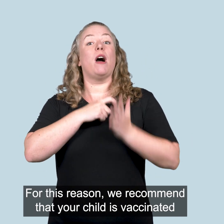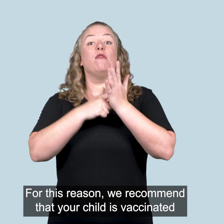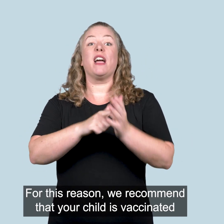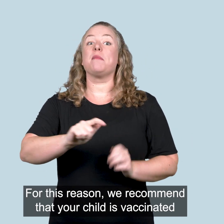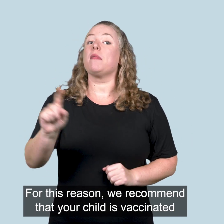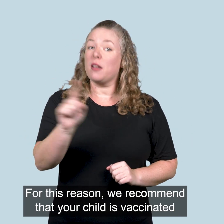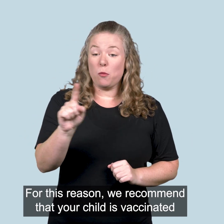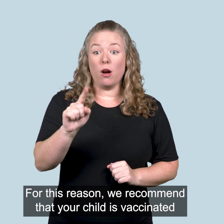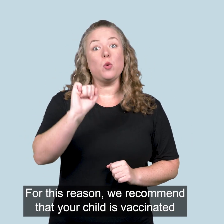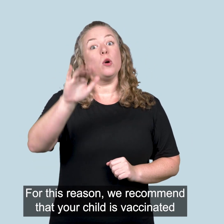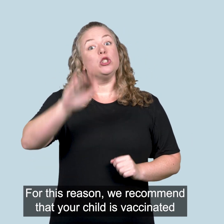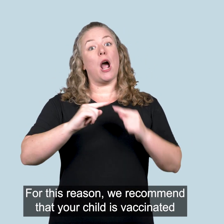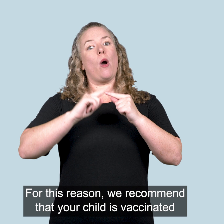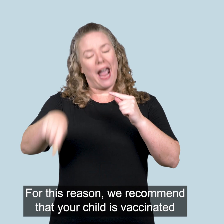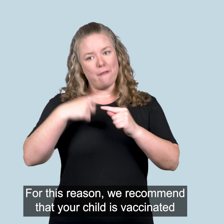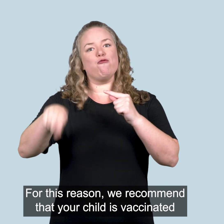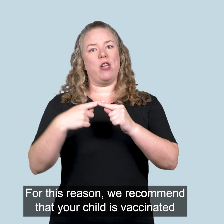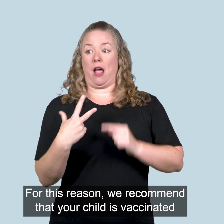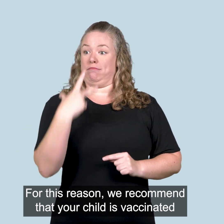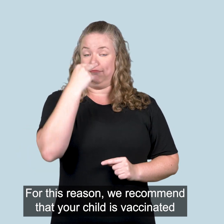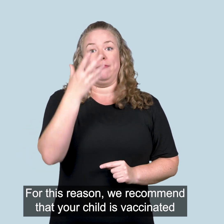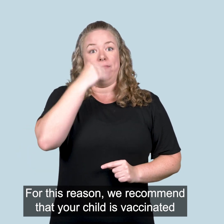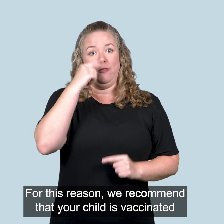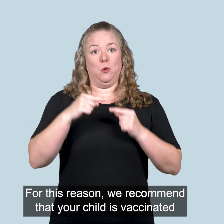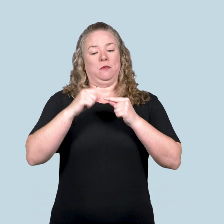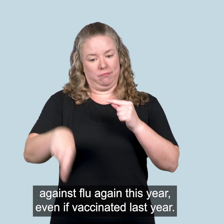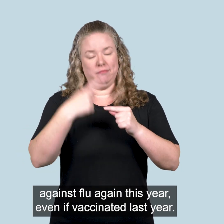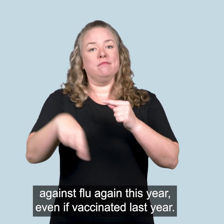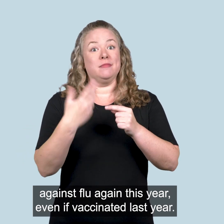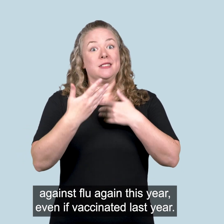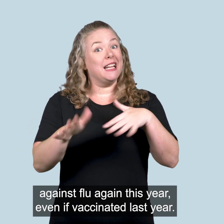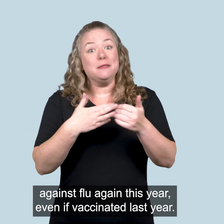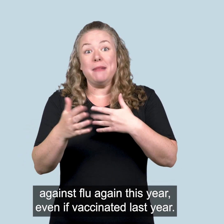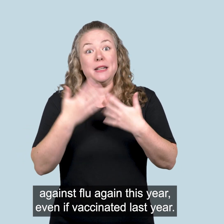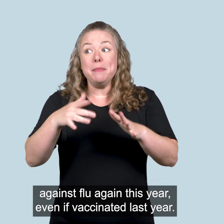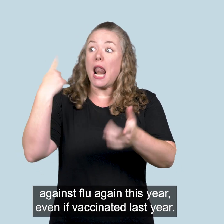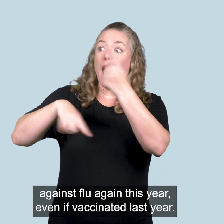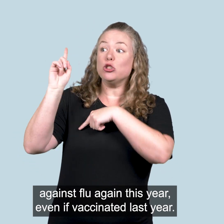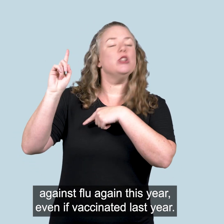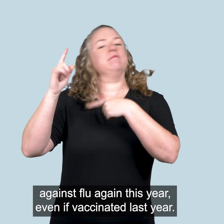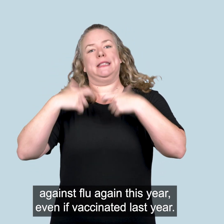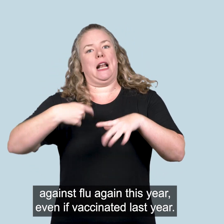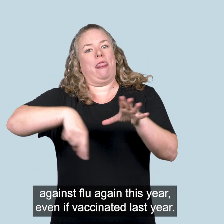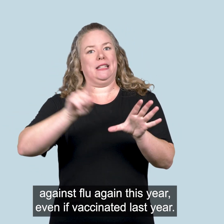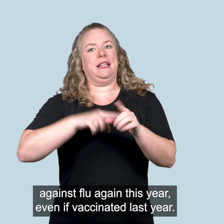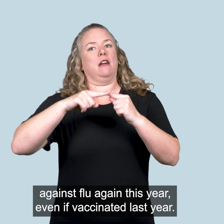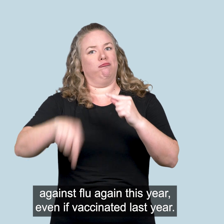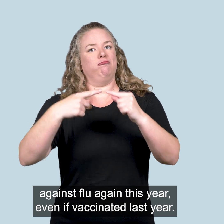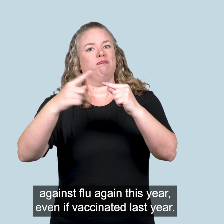For this reason, we recommend that your child is vaccinated against flu again this year, even if vaccinated last